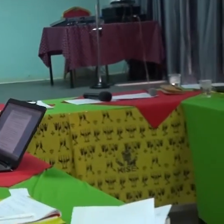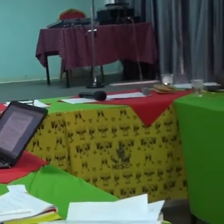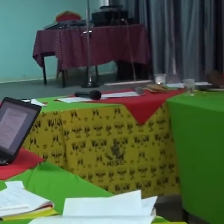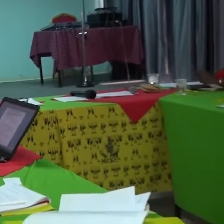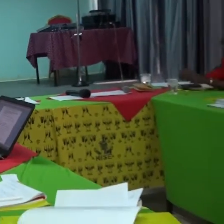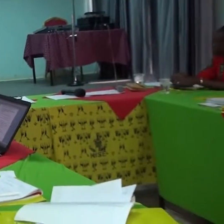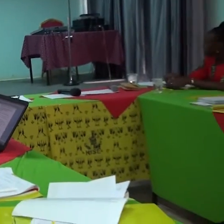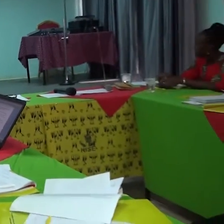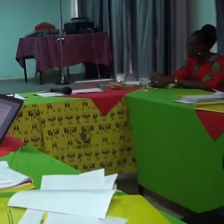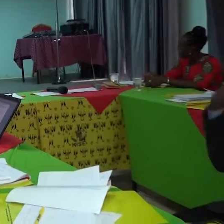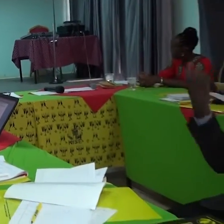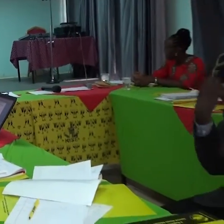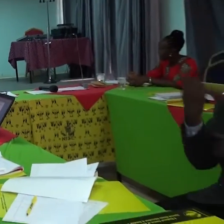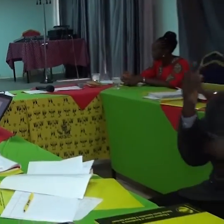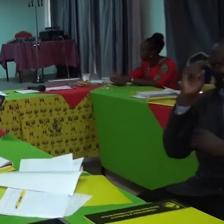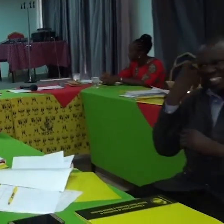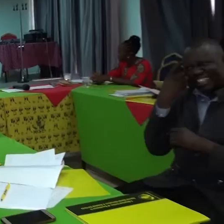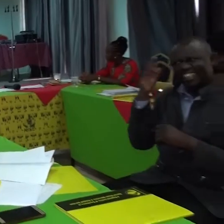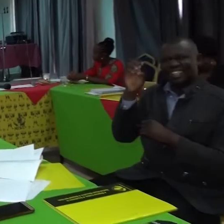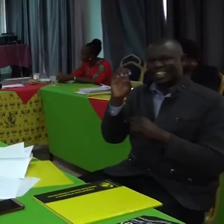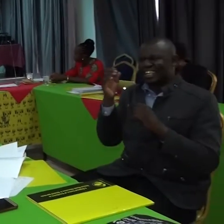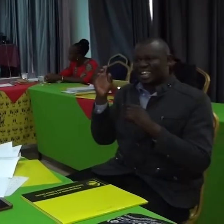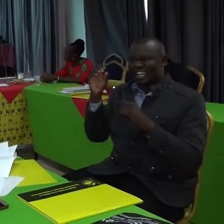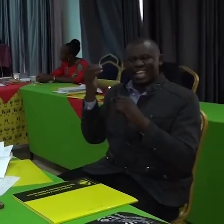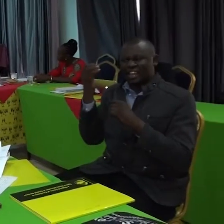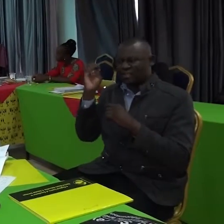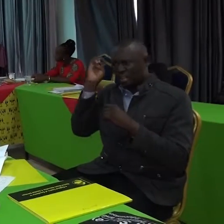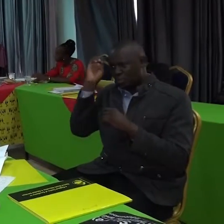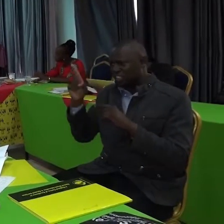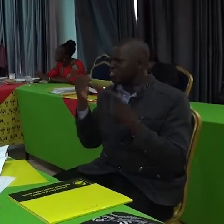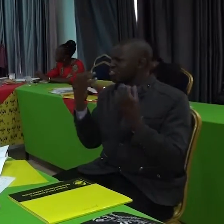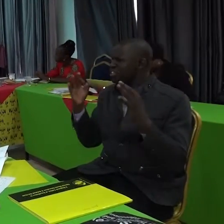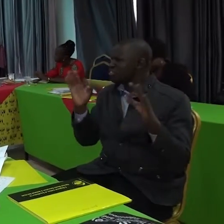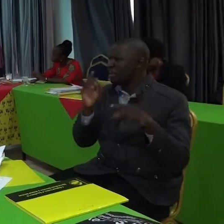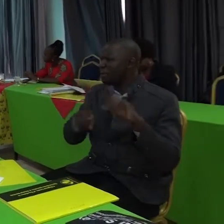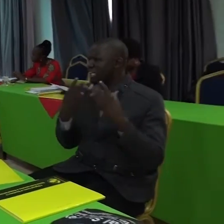When we were running to achieve effort and say everybody dash to school,